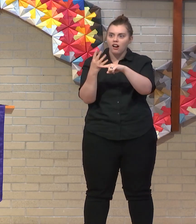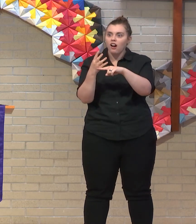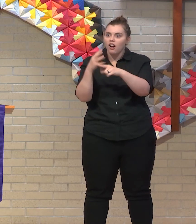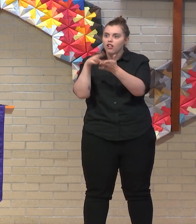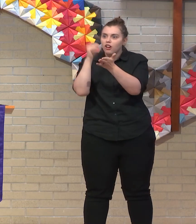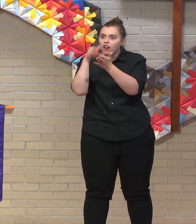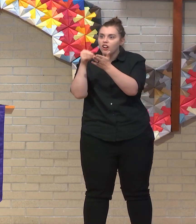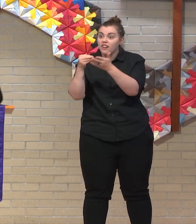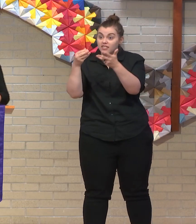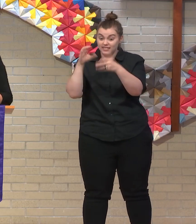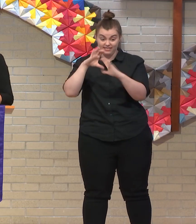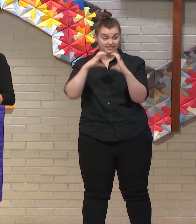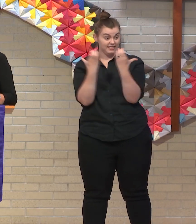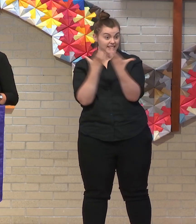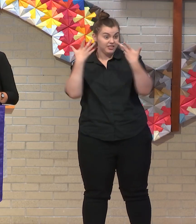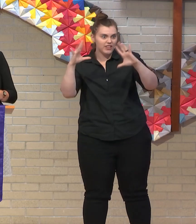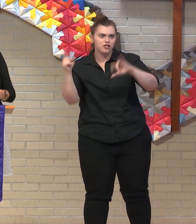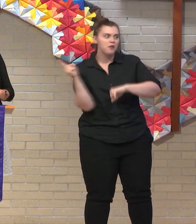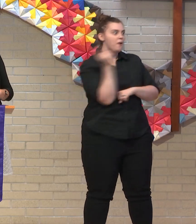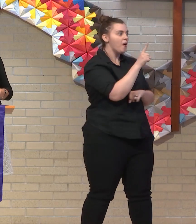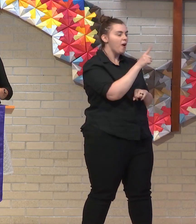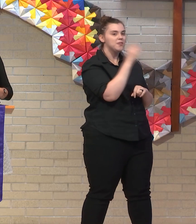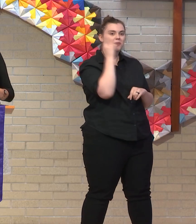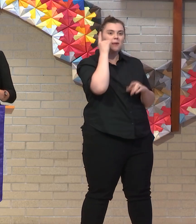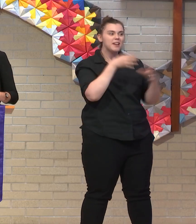it to all of his friends.